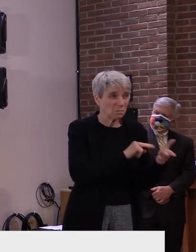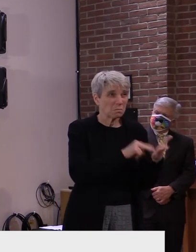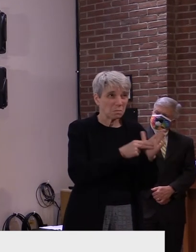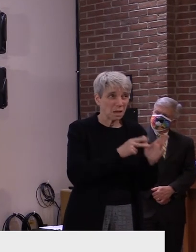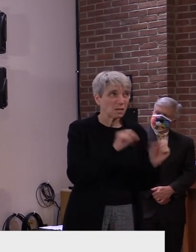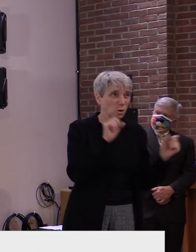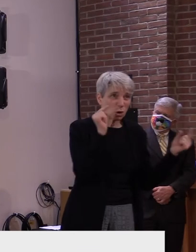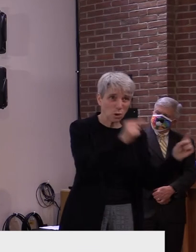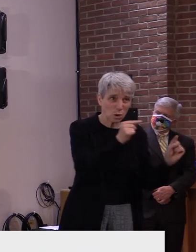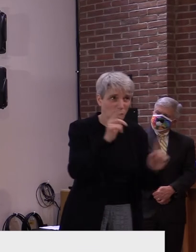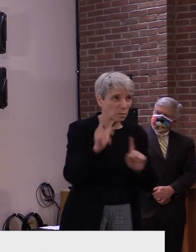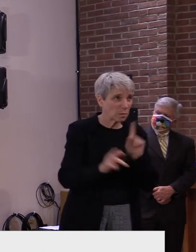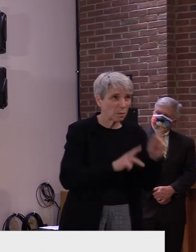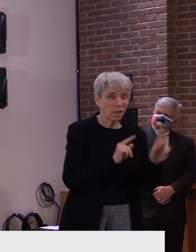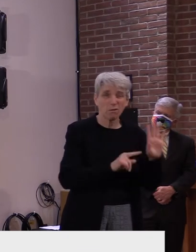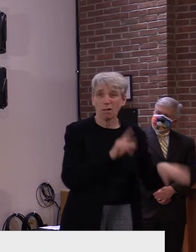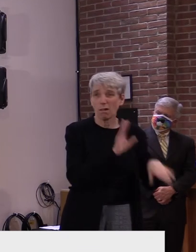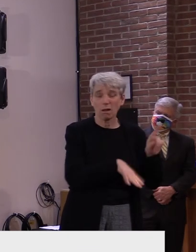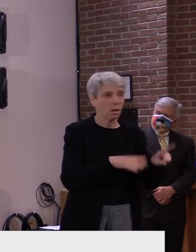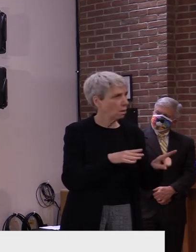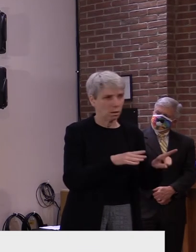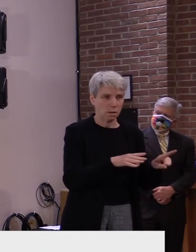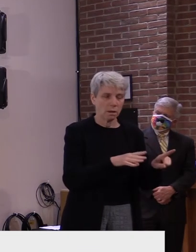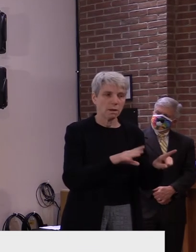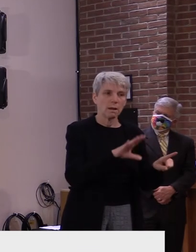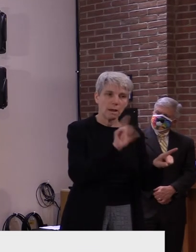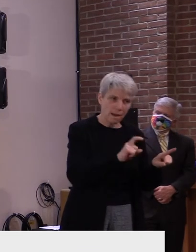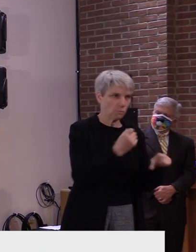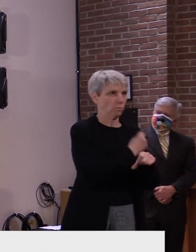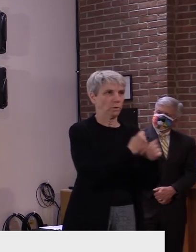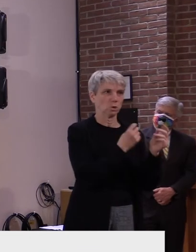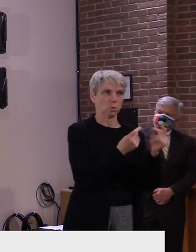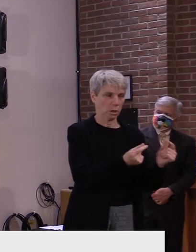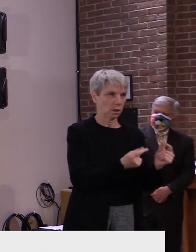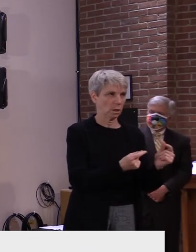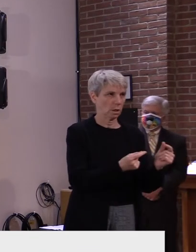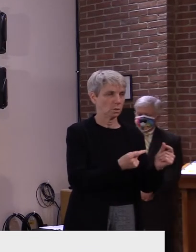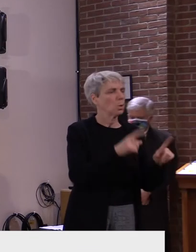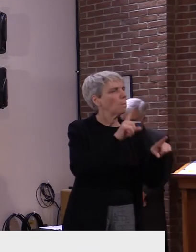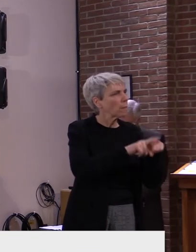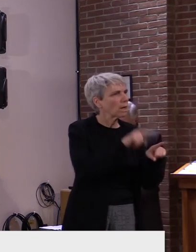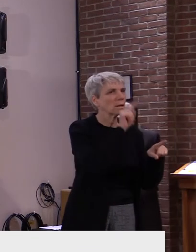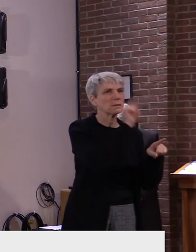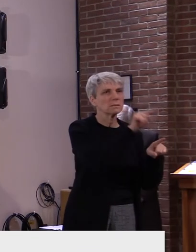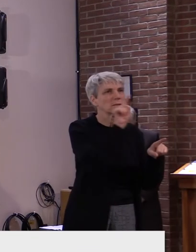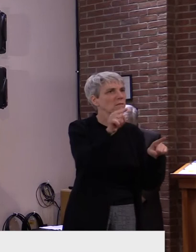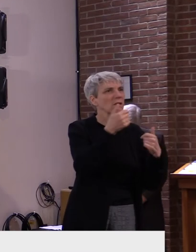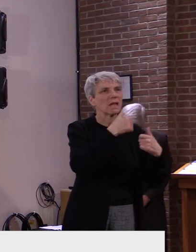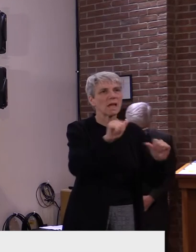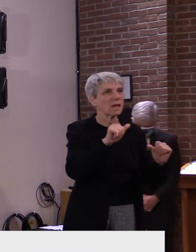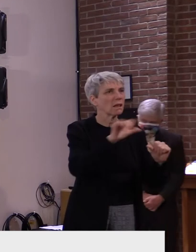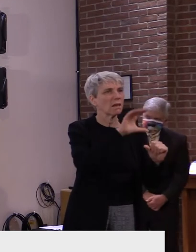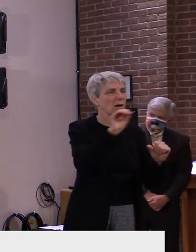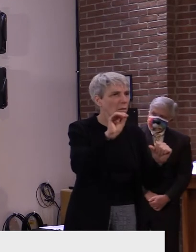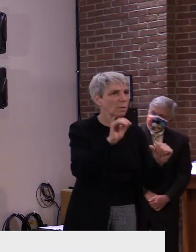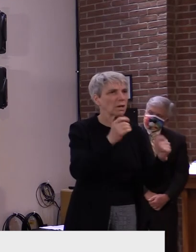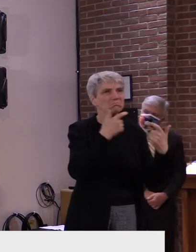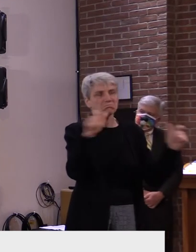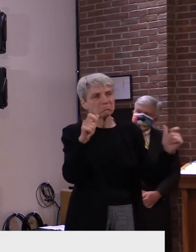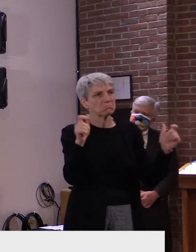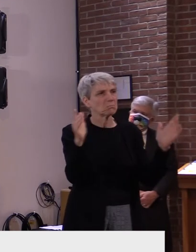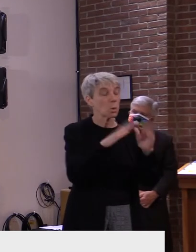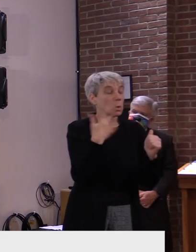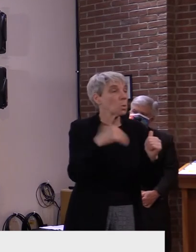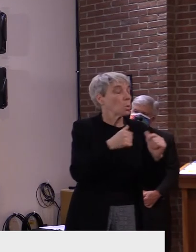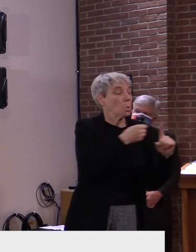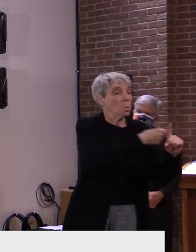that level and we would take every case the same way you know if it rises to a level that really impacts the